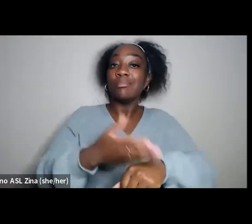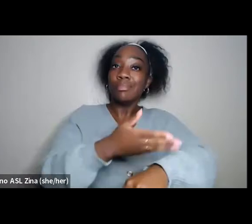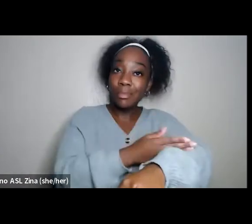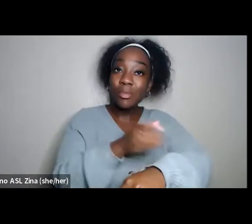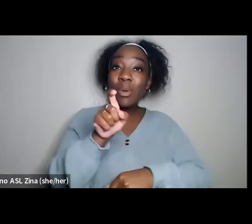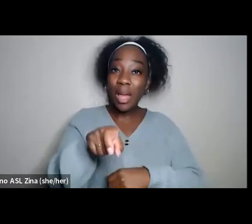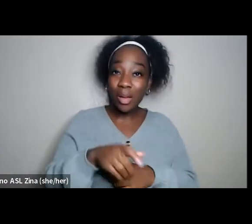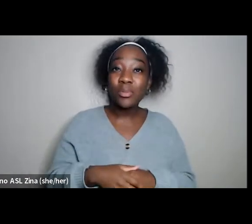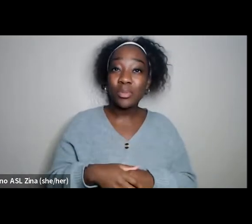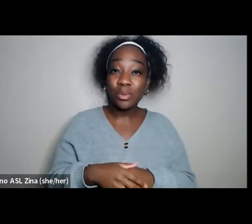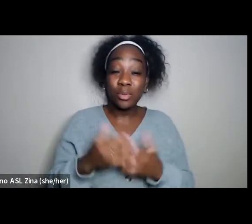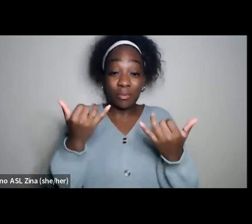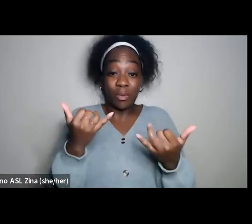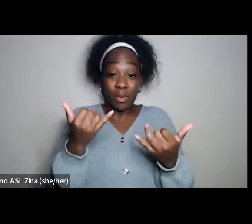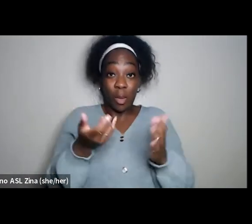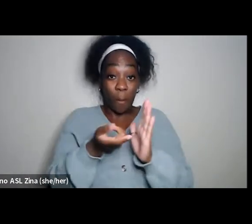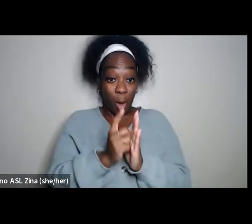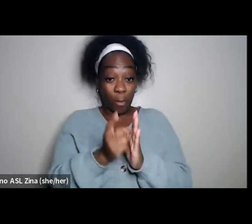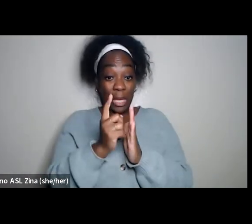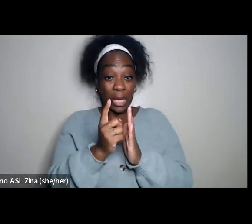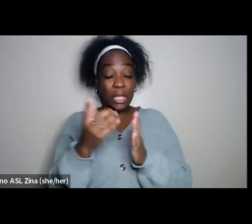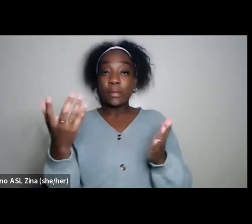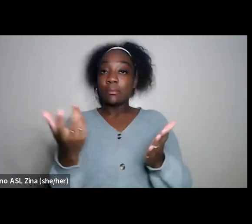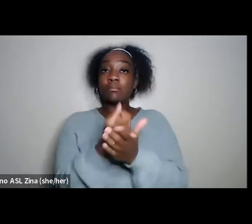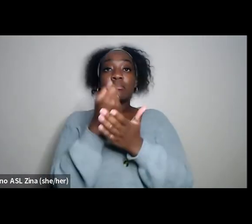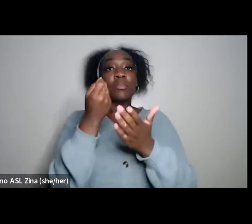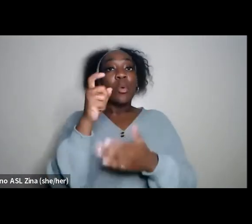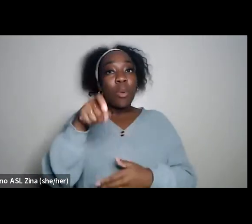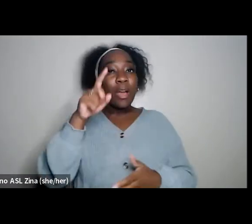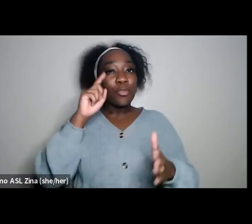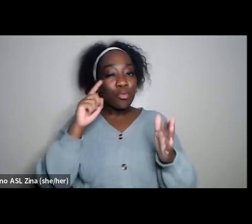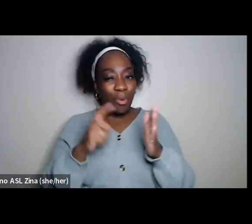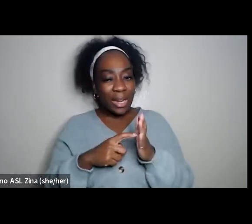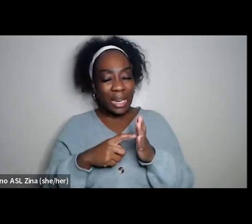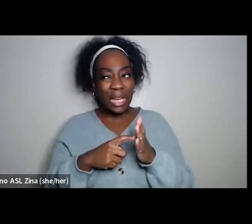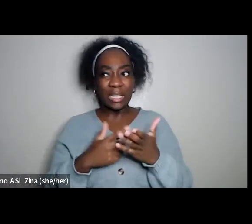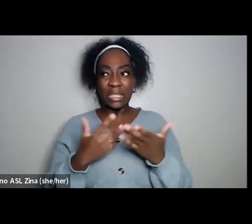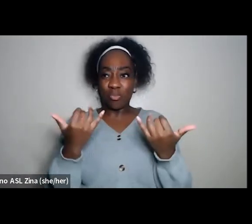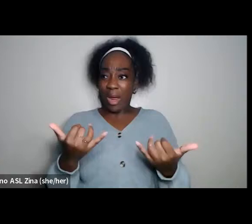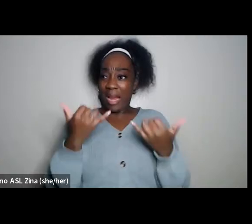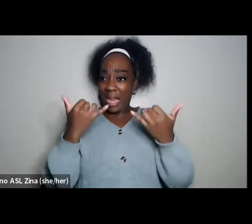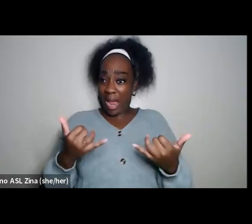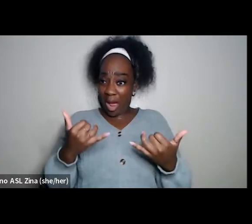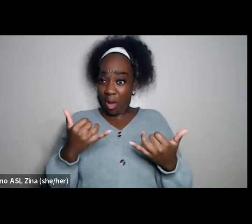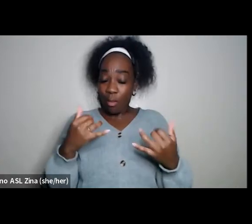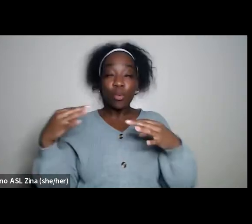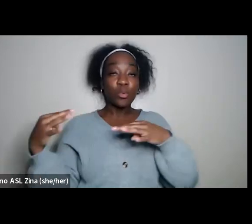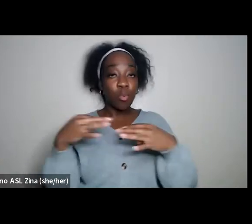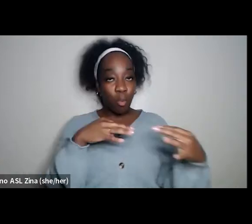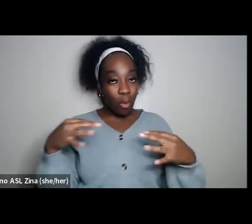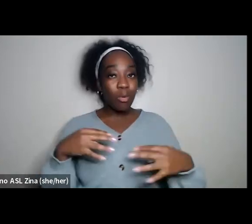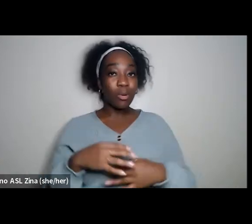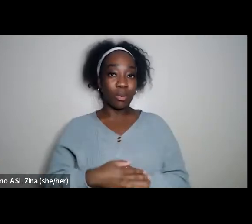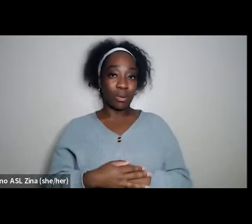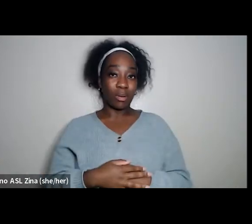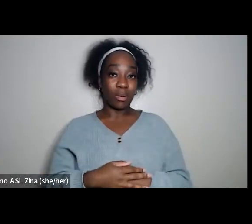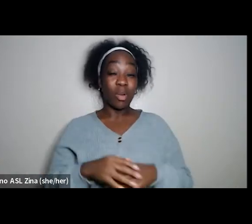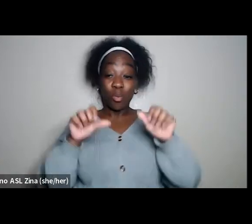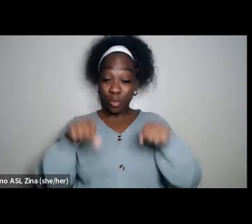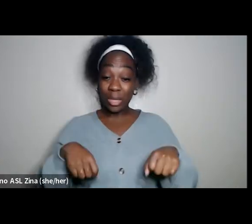us to acknowledge that we're at a state of war, and it's a war we can win if we